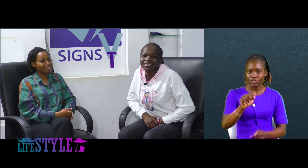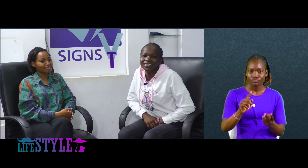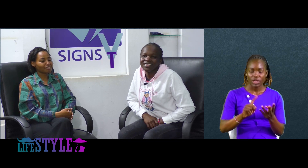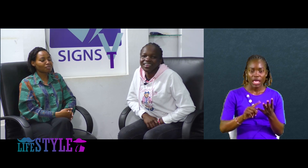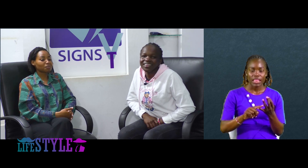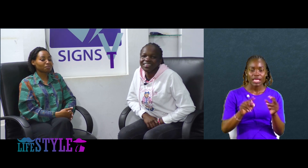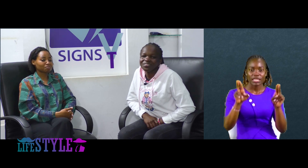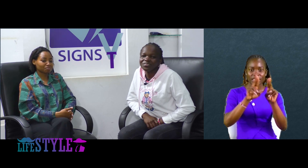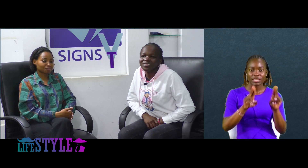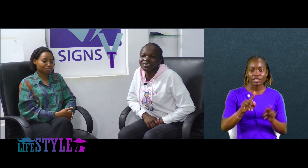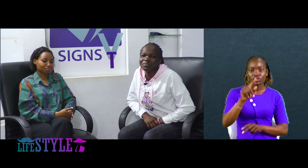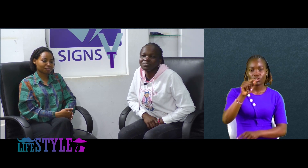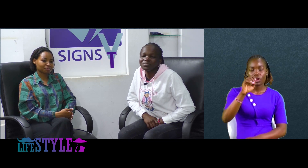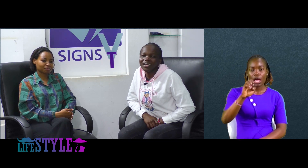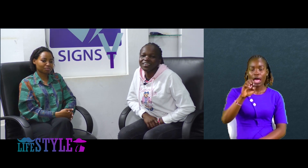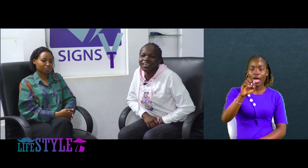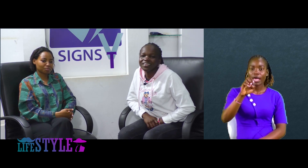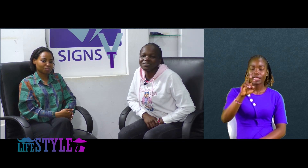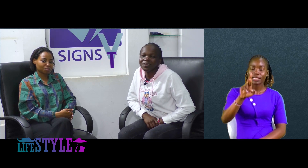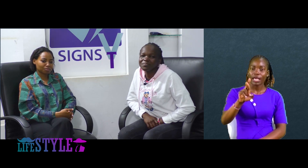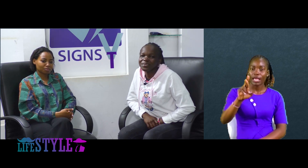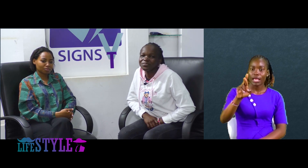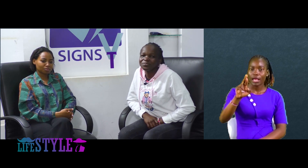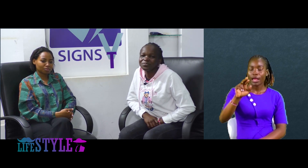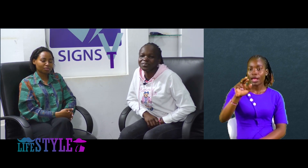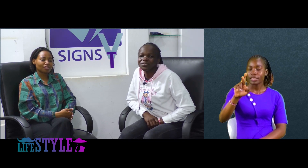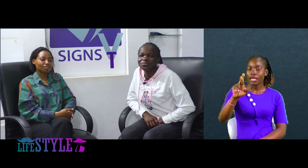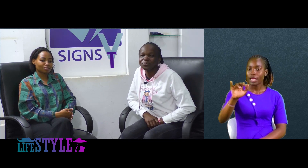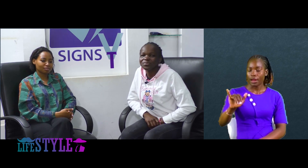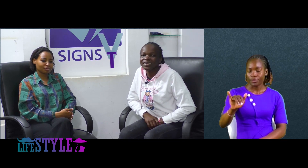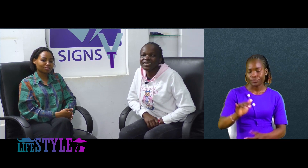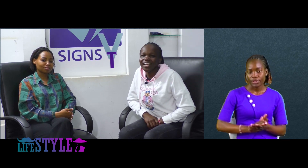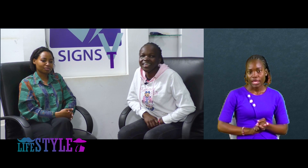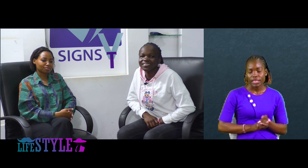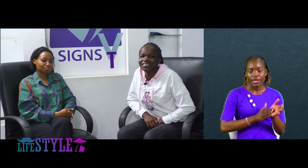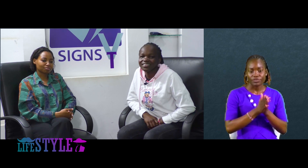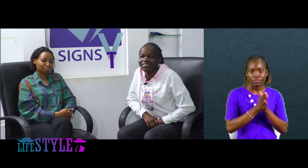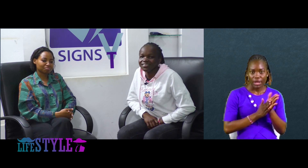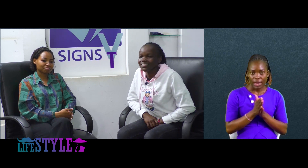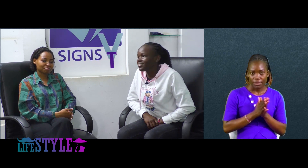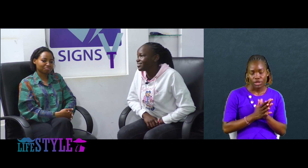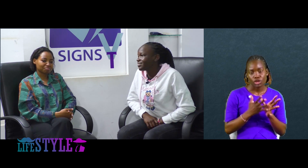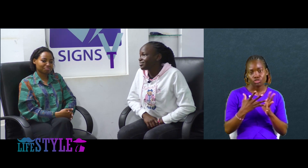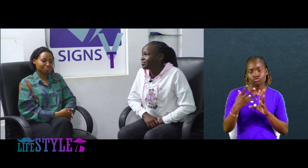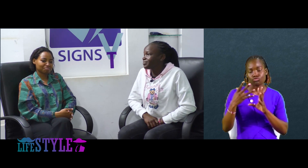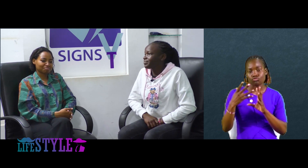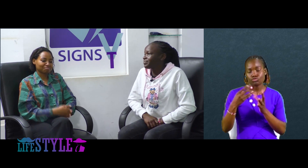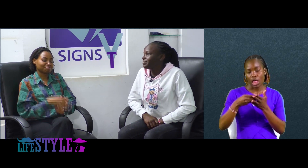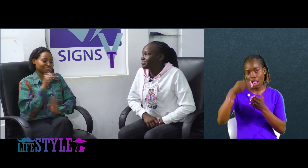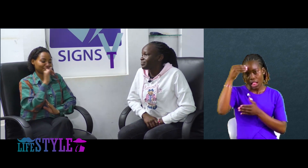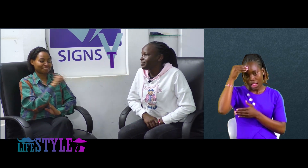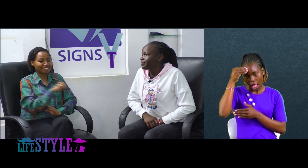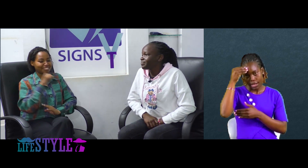Perry. Yeah, those three people inspire me to go to greater heights. Yeah.